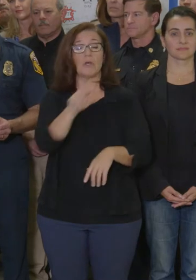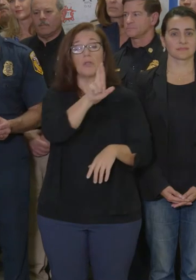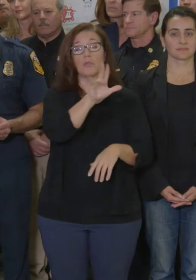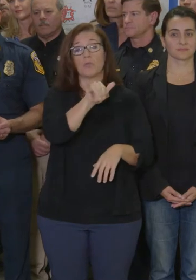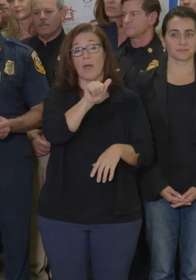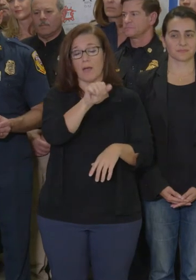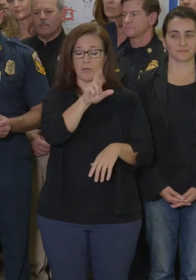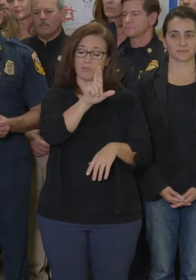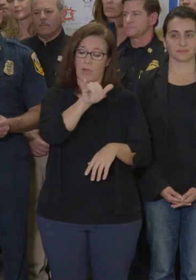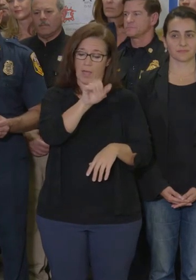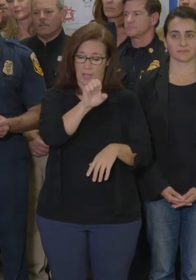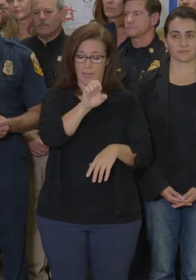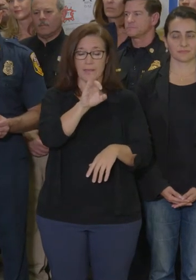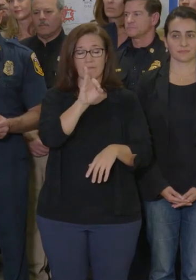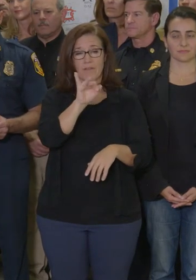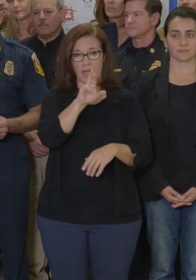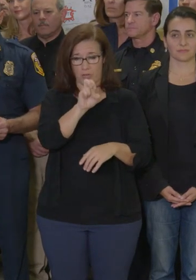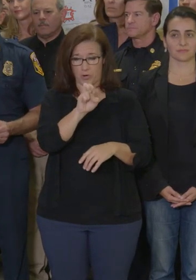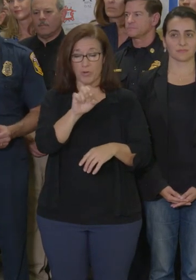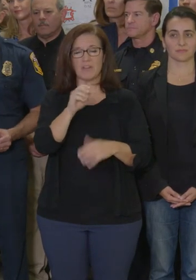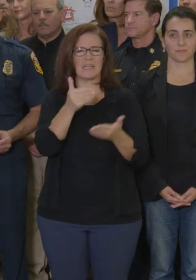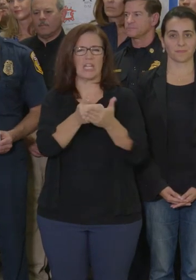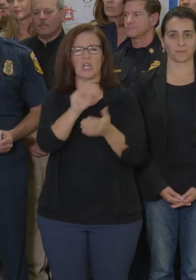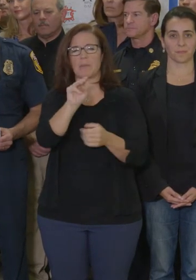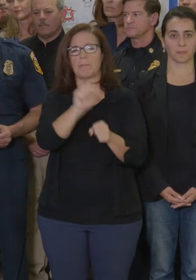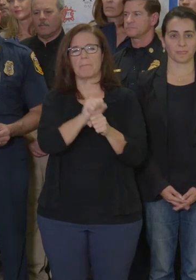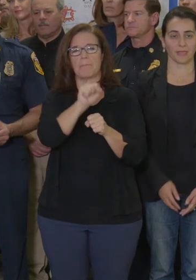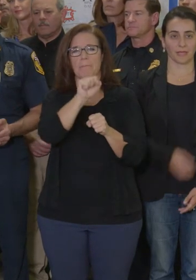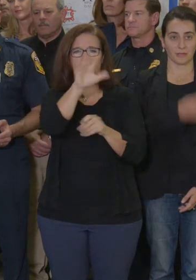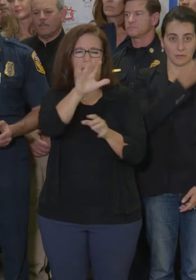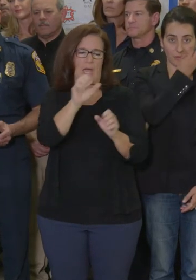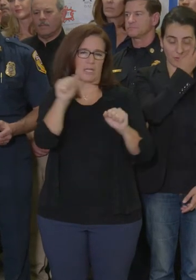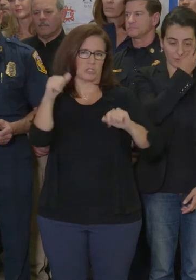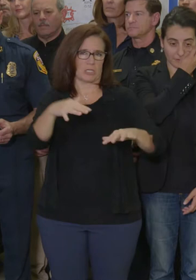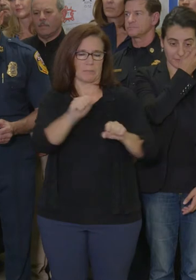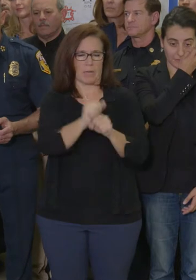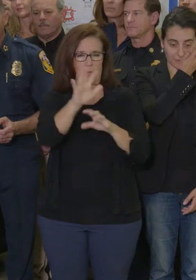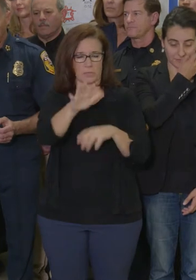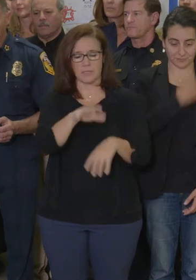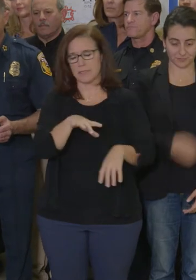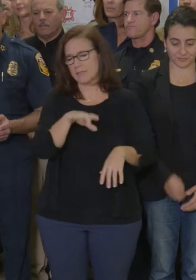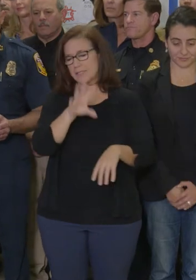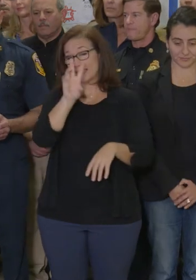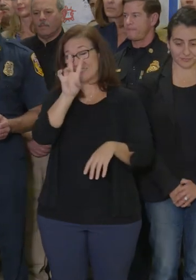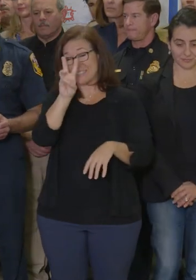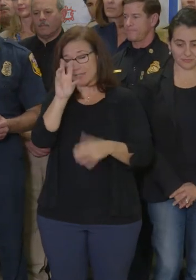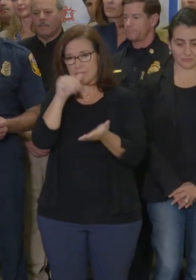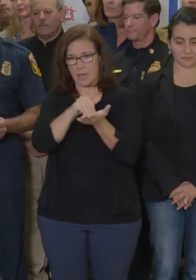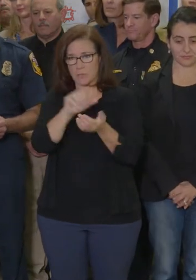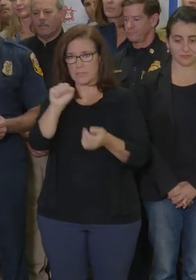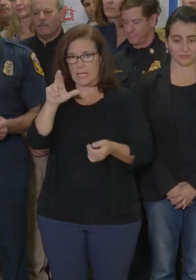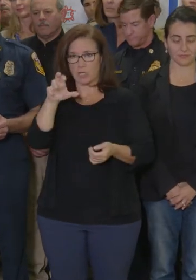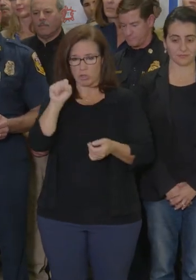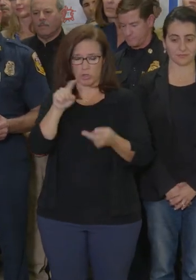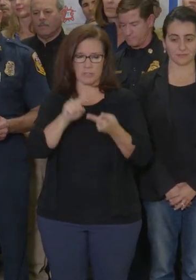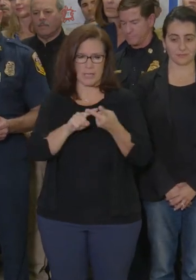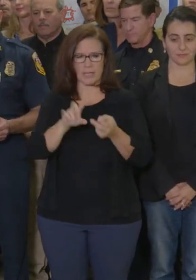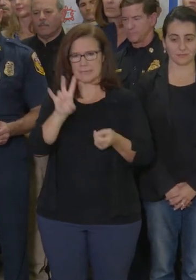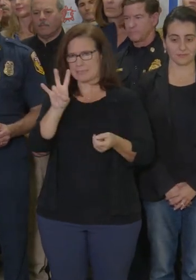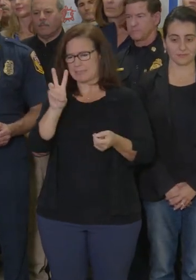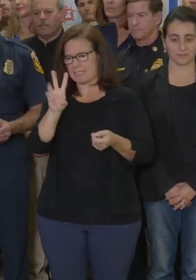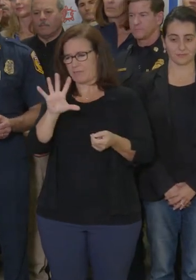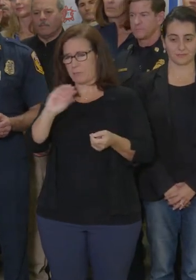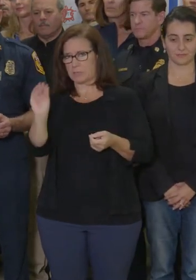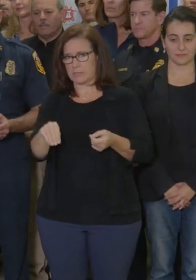Magic Mountain six thousand and forty nine acres and 65 percent contained and the Liberty fire in Riverside